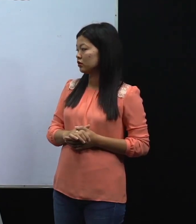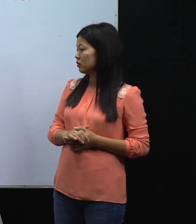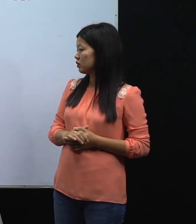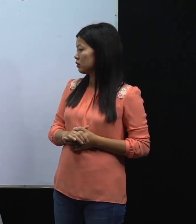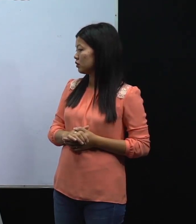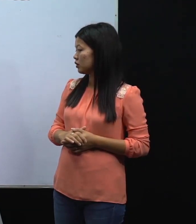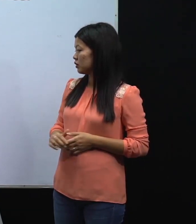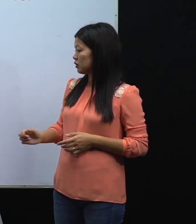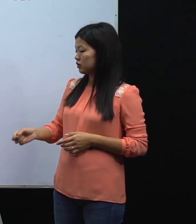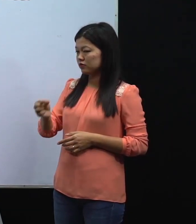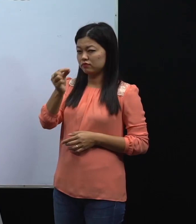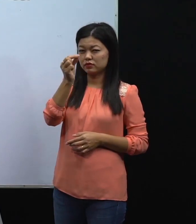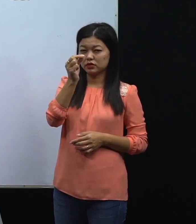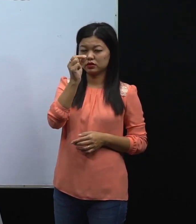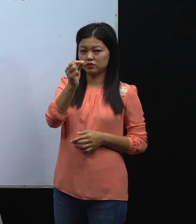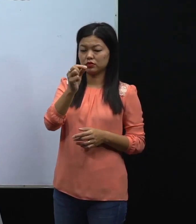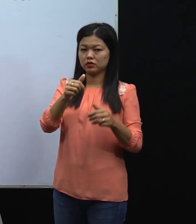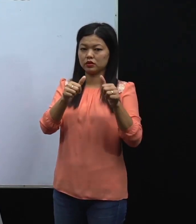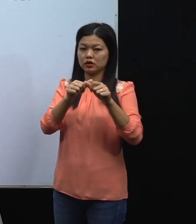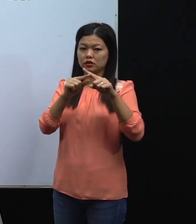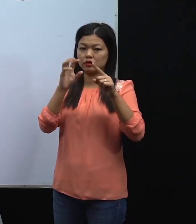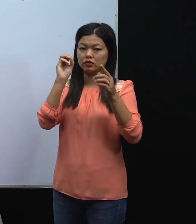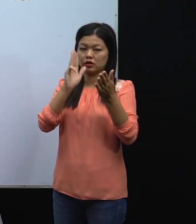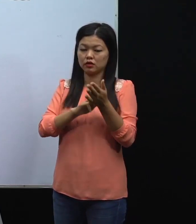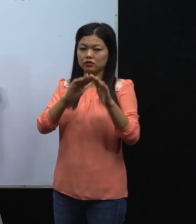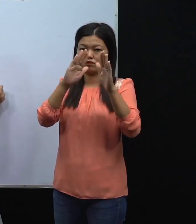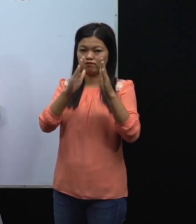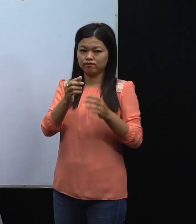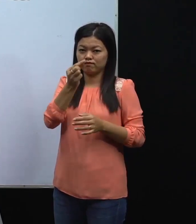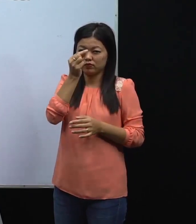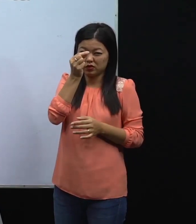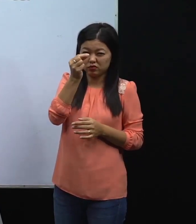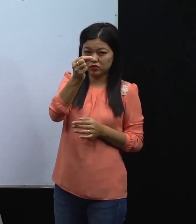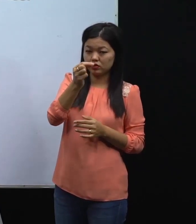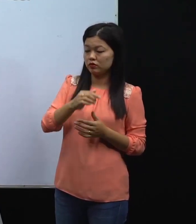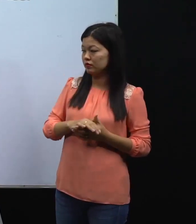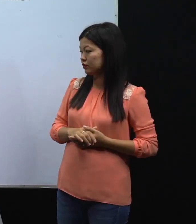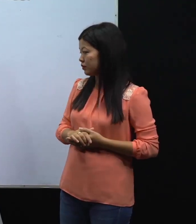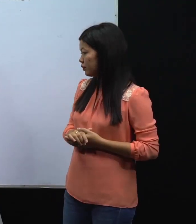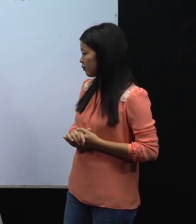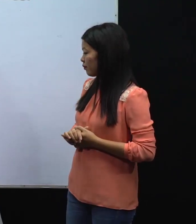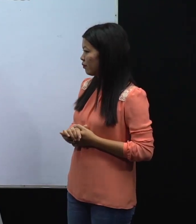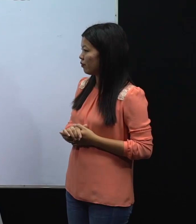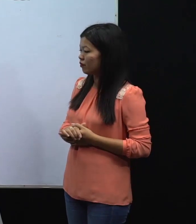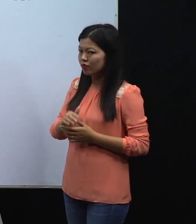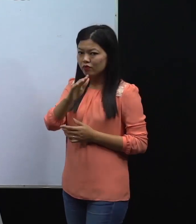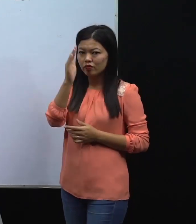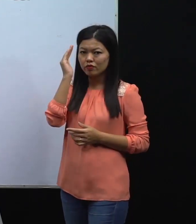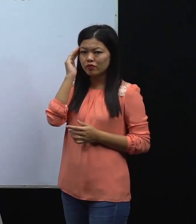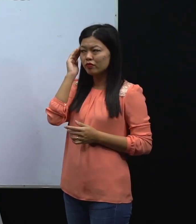This much small it is an atom. See, students, can you imagine this much small it is? Do you know